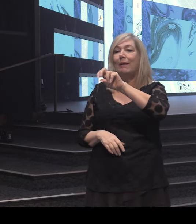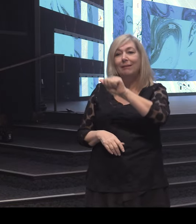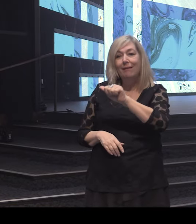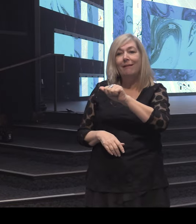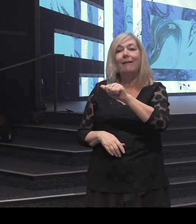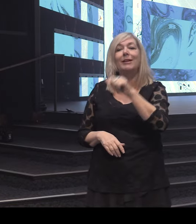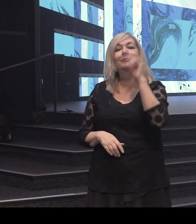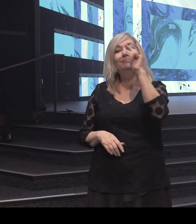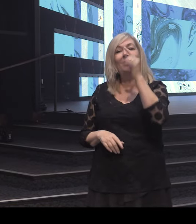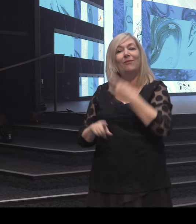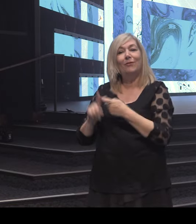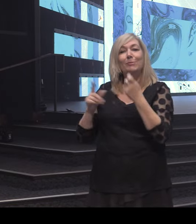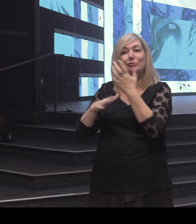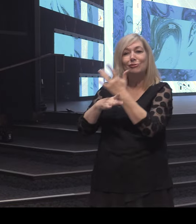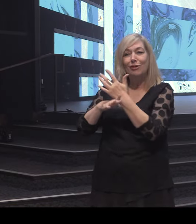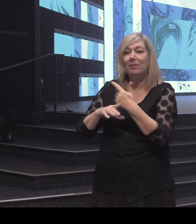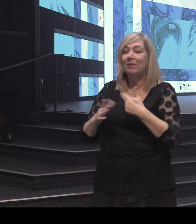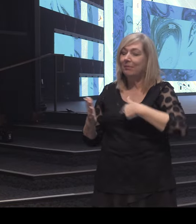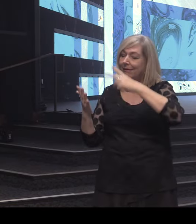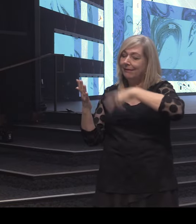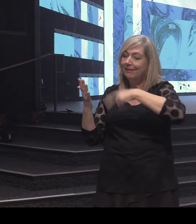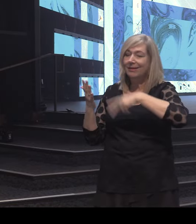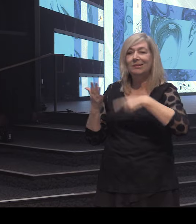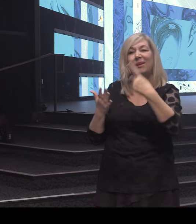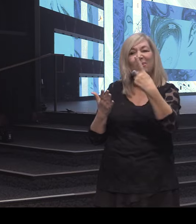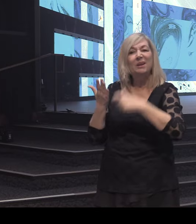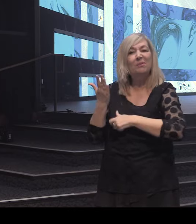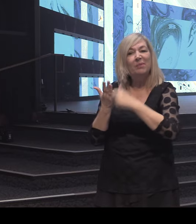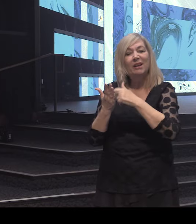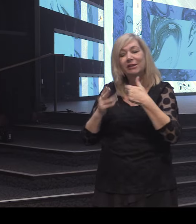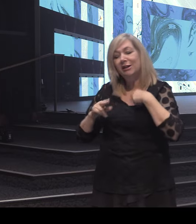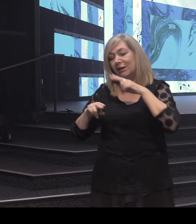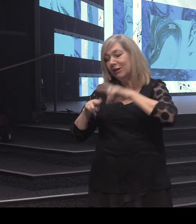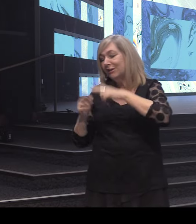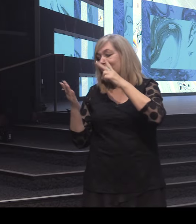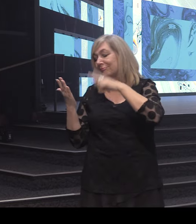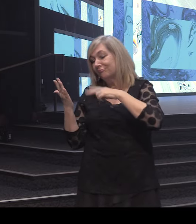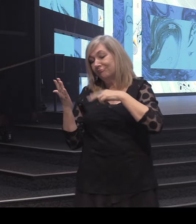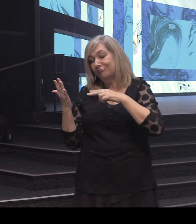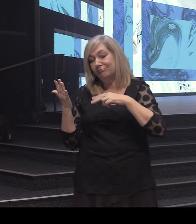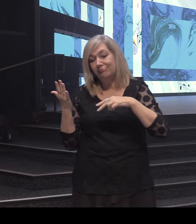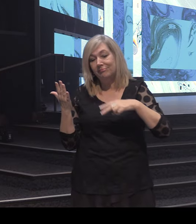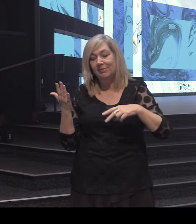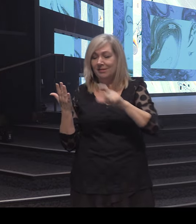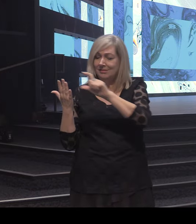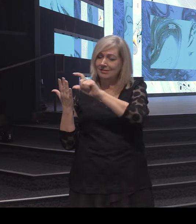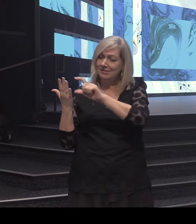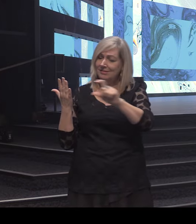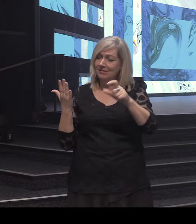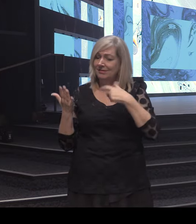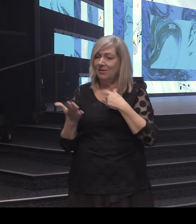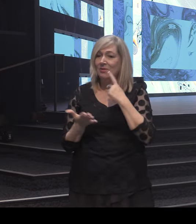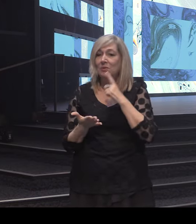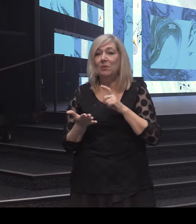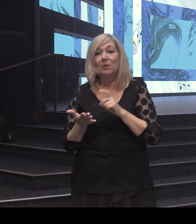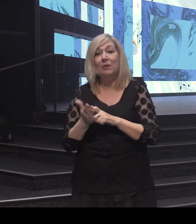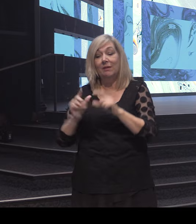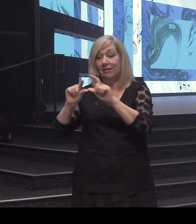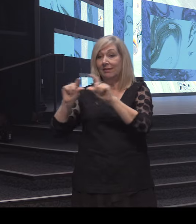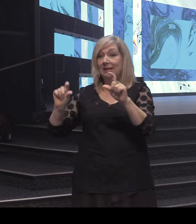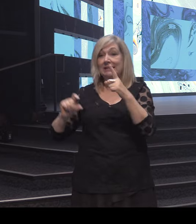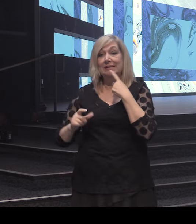And I was randomly reading through the in-flight magazine and just reading the headlines basically. And all of a sudden, I read the